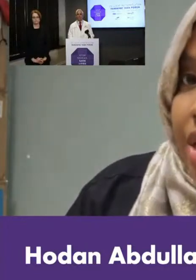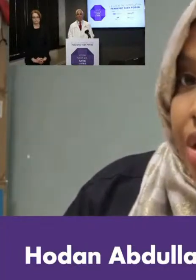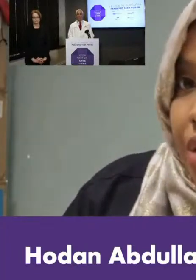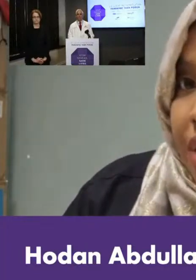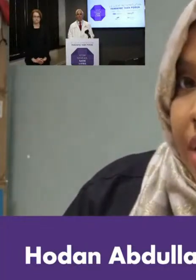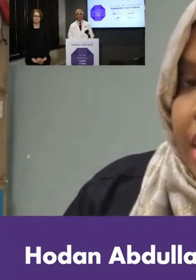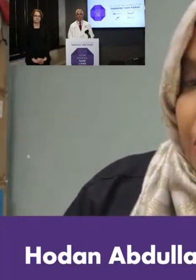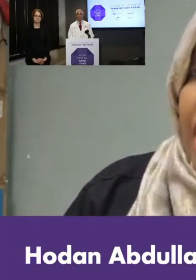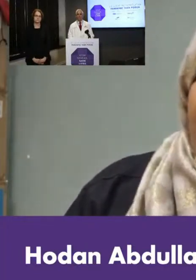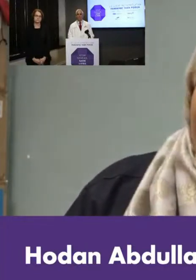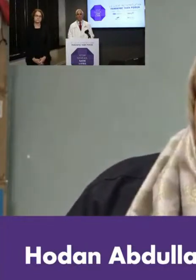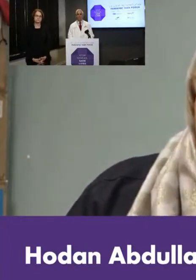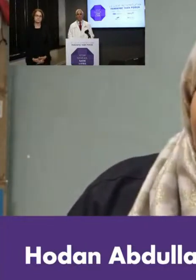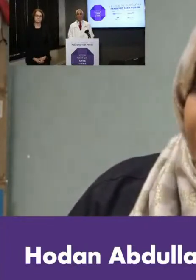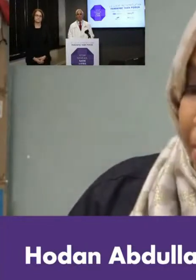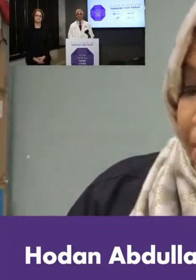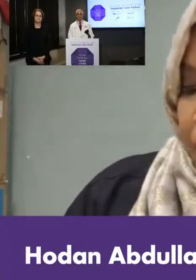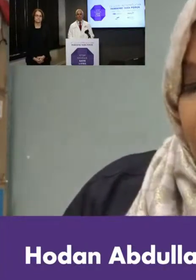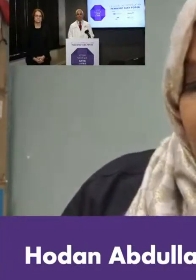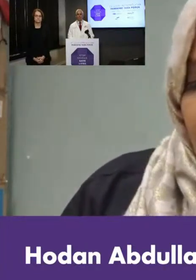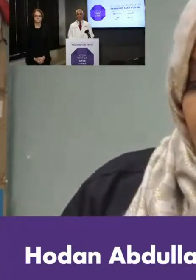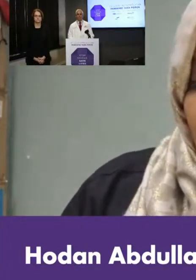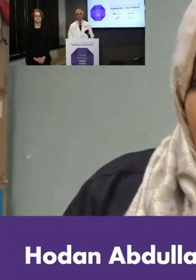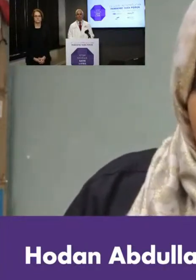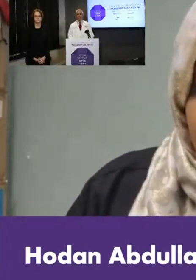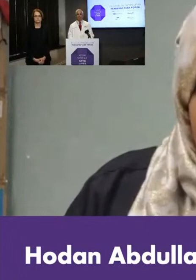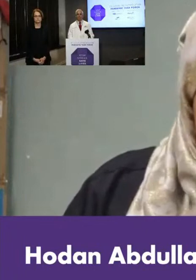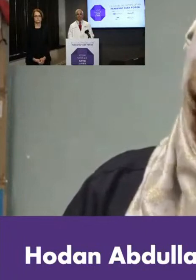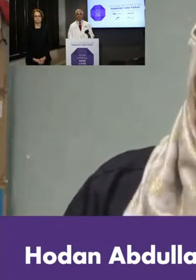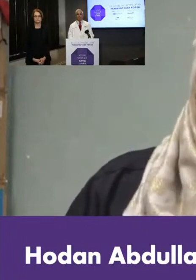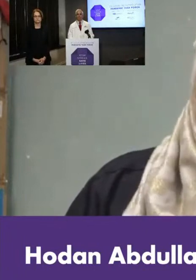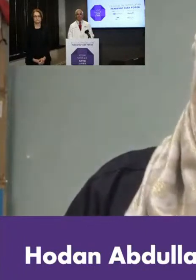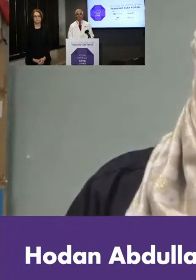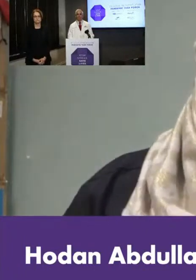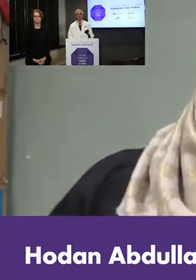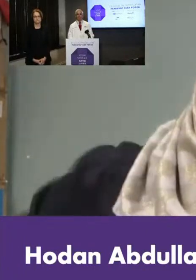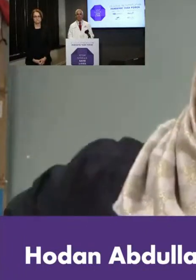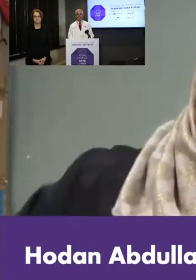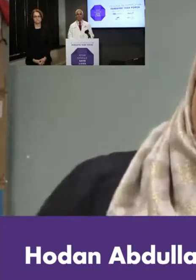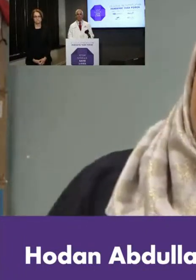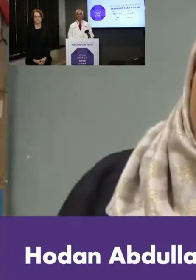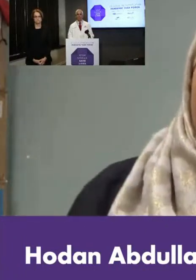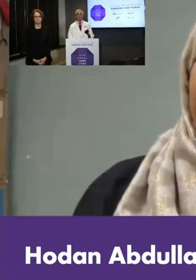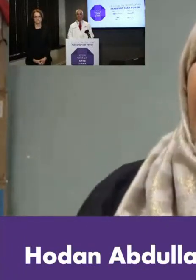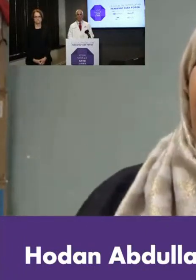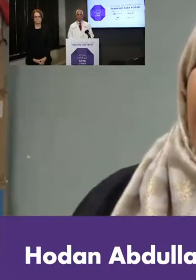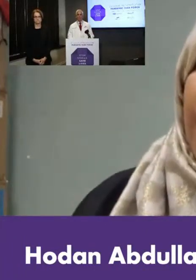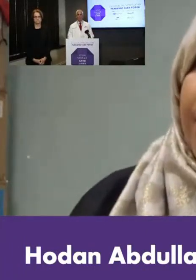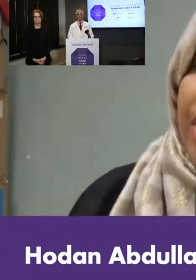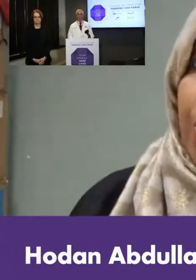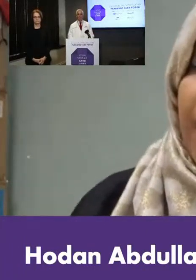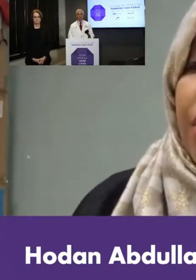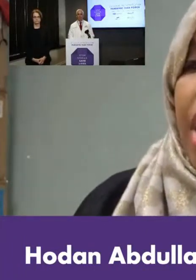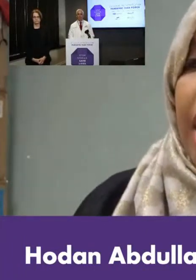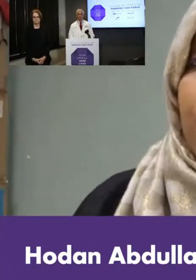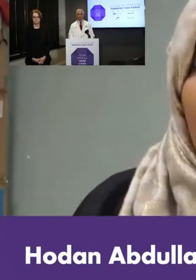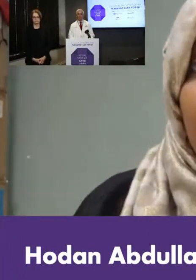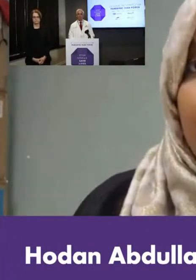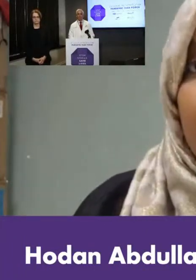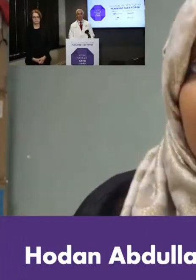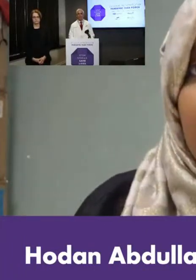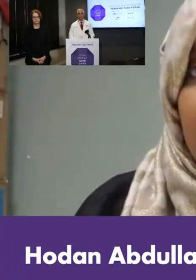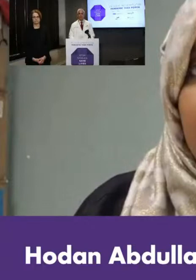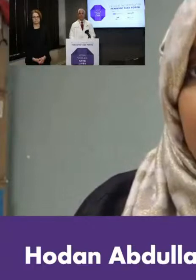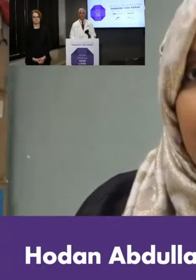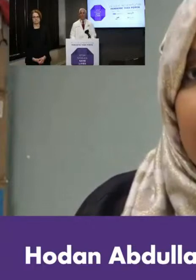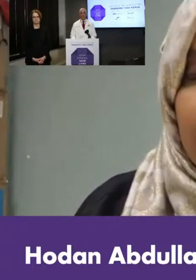defense against COVID than to actually get COVID. After my vaccination, I noticed that I have a lot more confidence whenever I'm